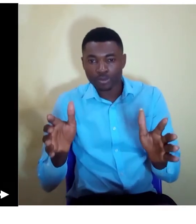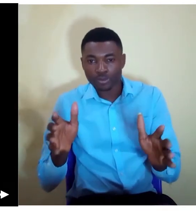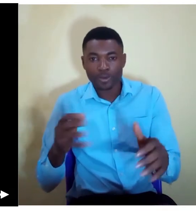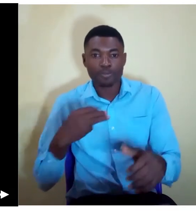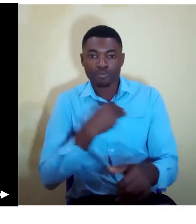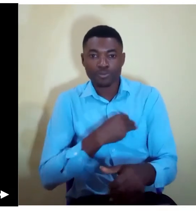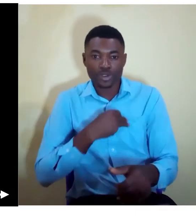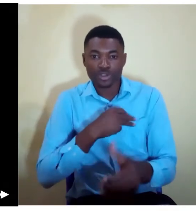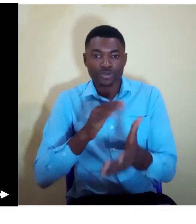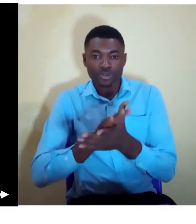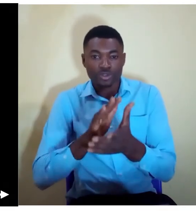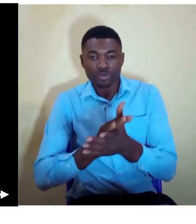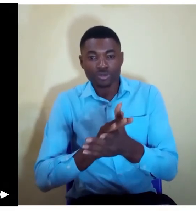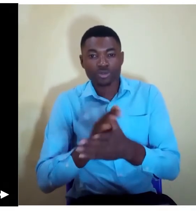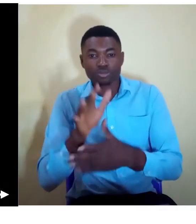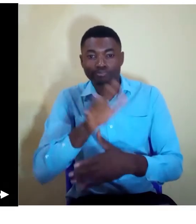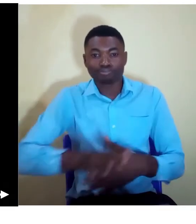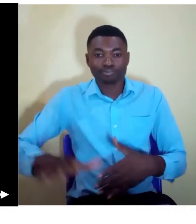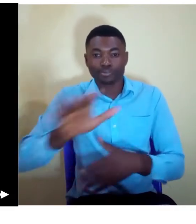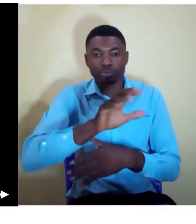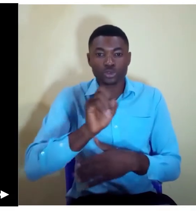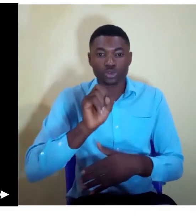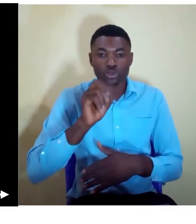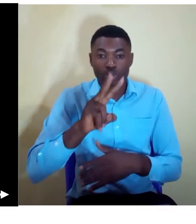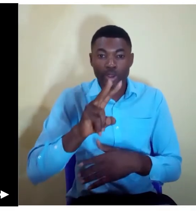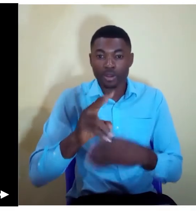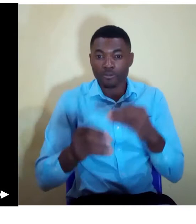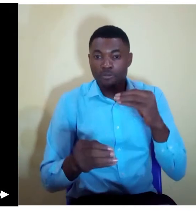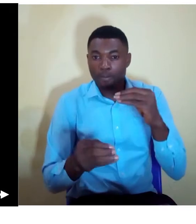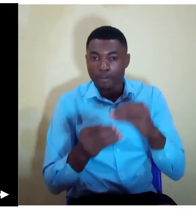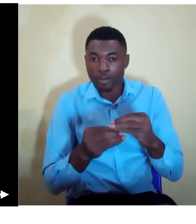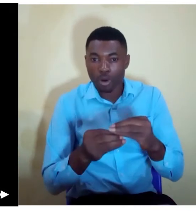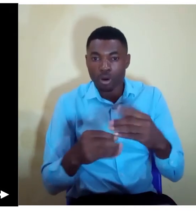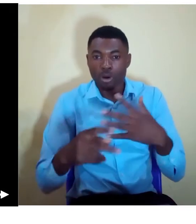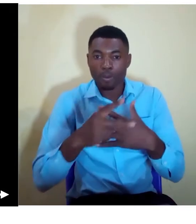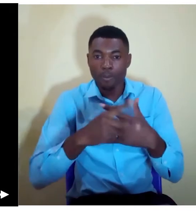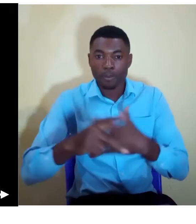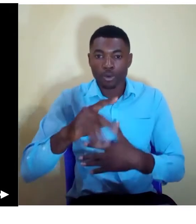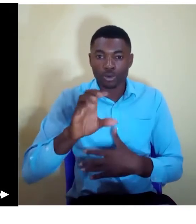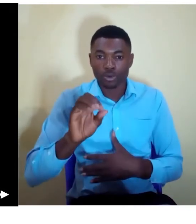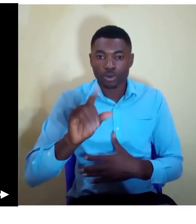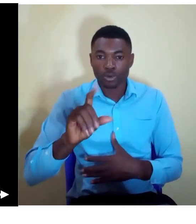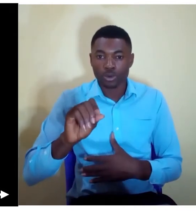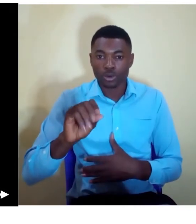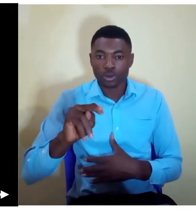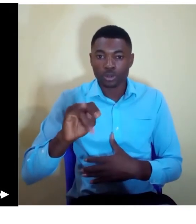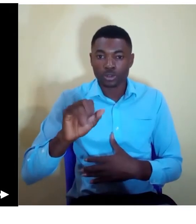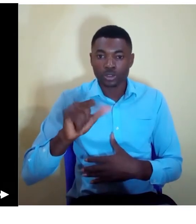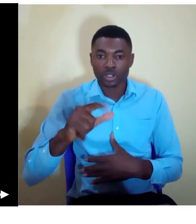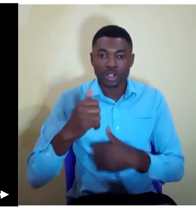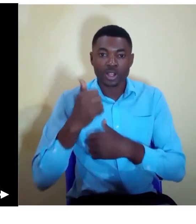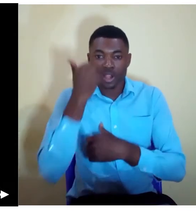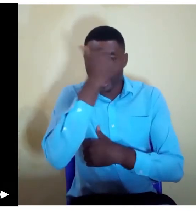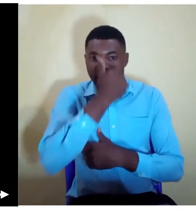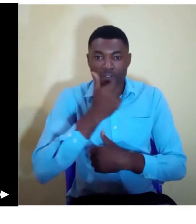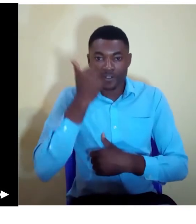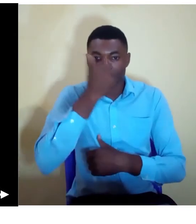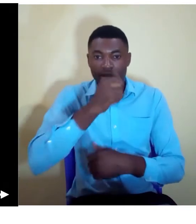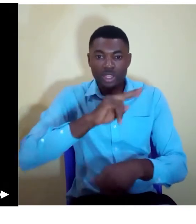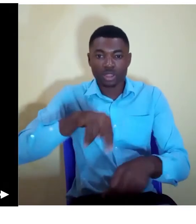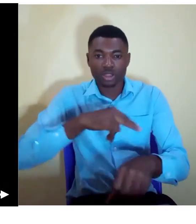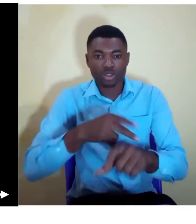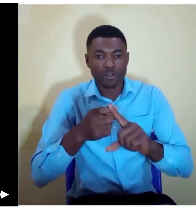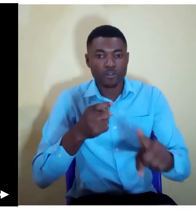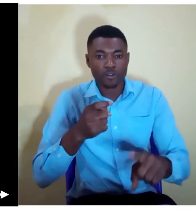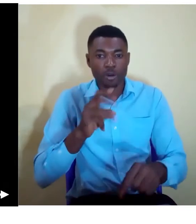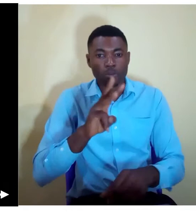his mission school model across 12 more post-colonial African nations, from West to Central